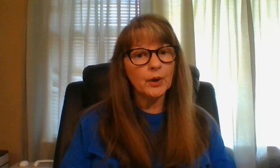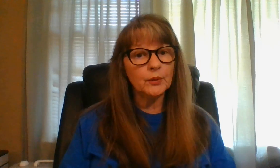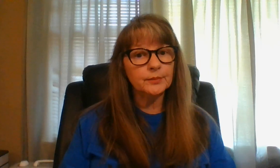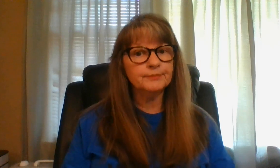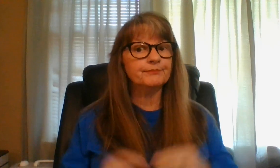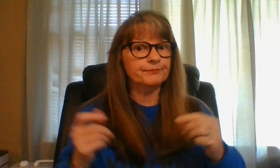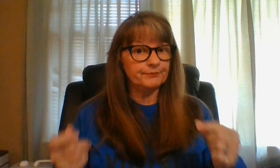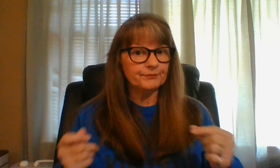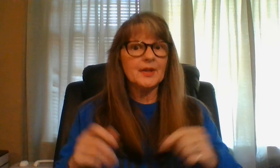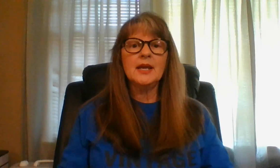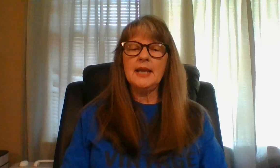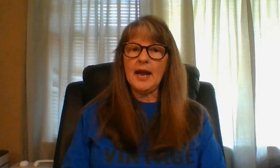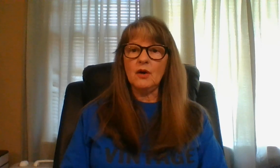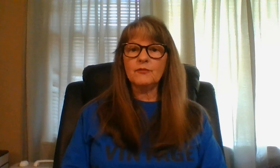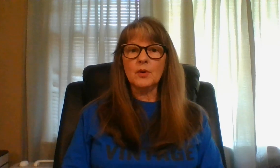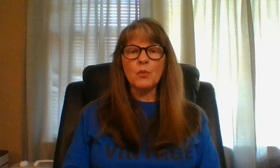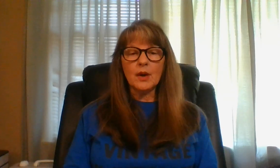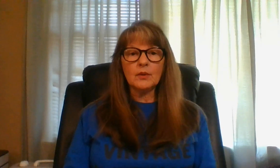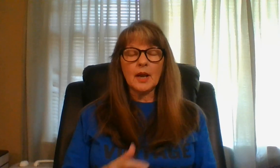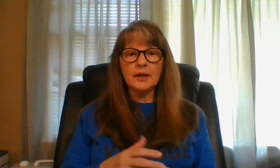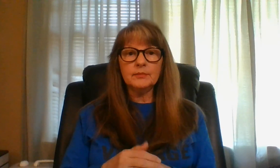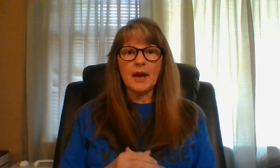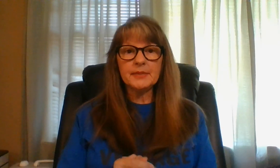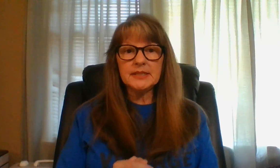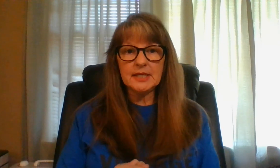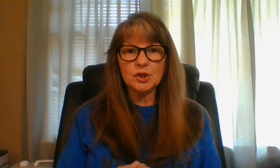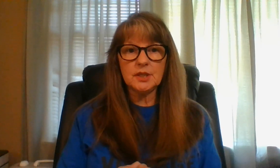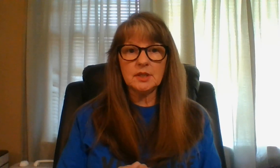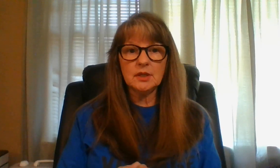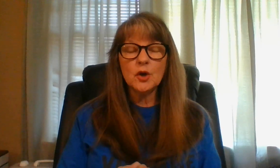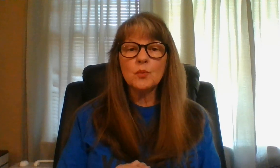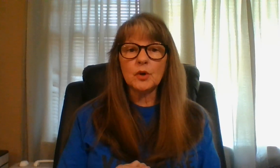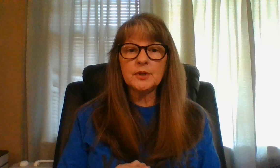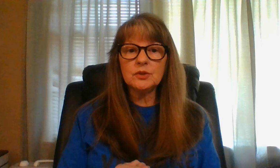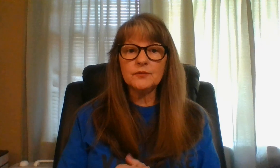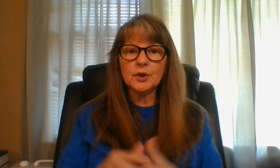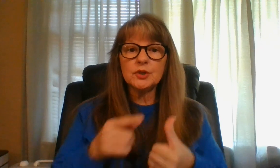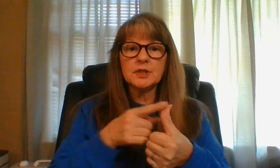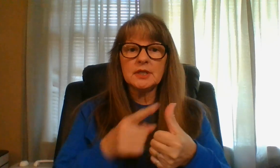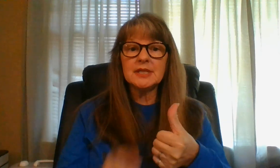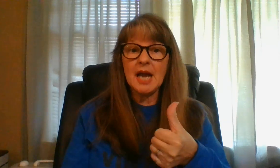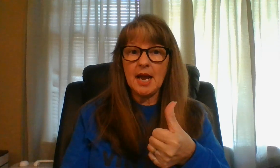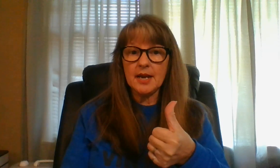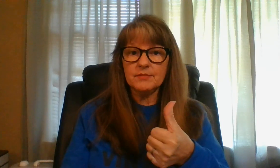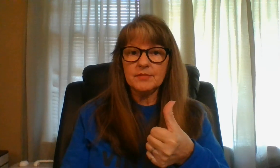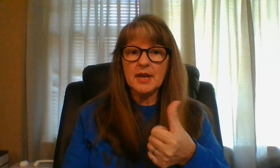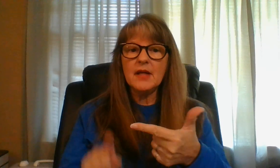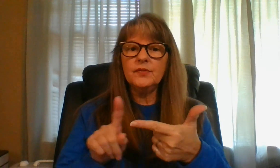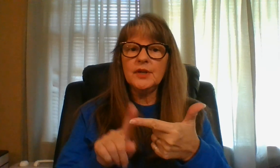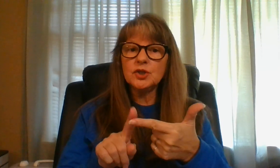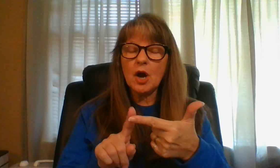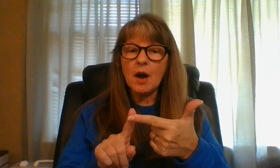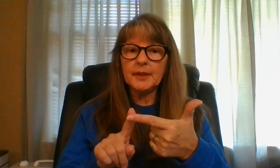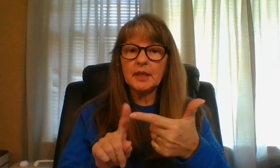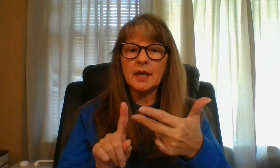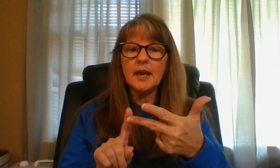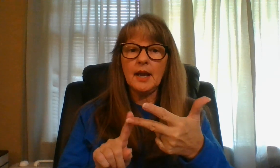tomorrow. Now, from what I've been teaching, what do we do first? Time, then topic, and